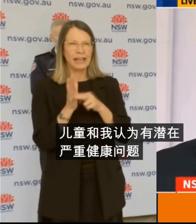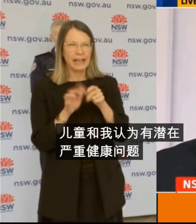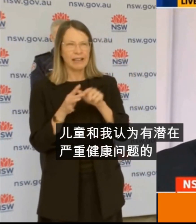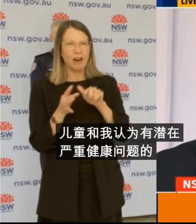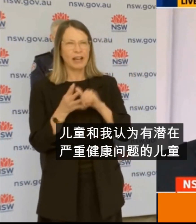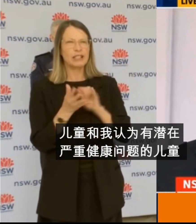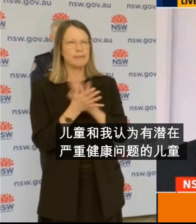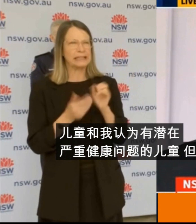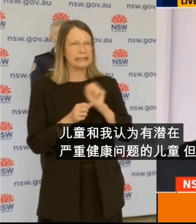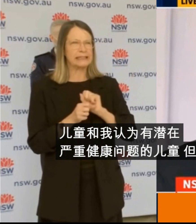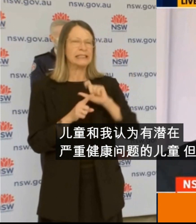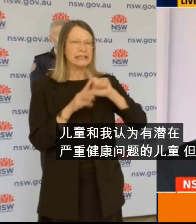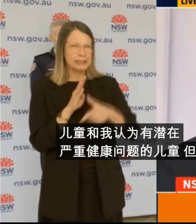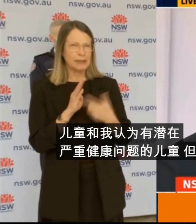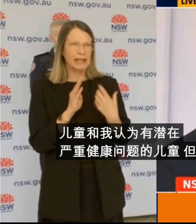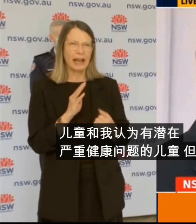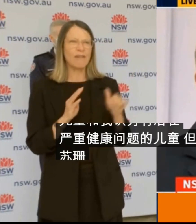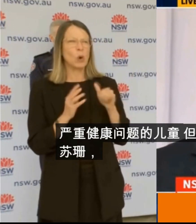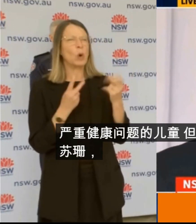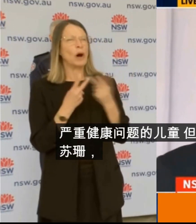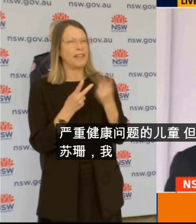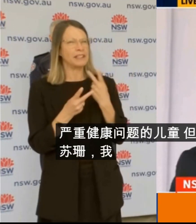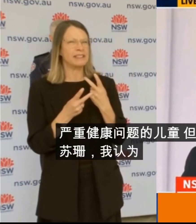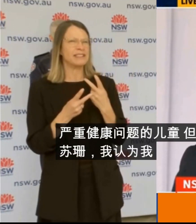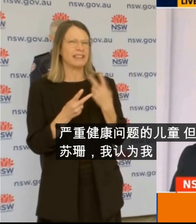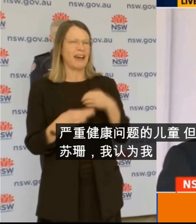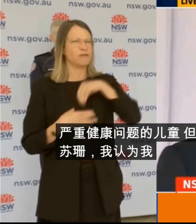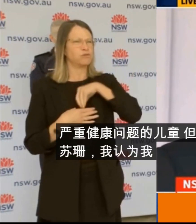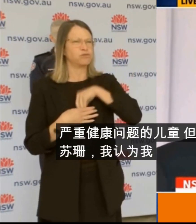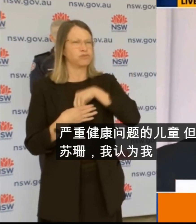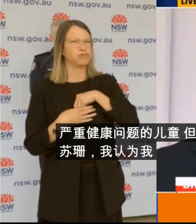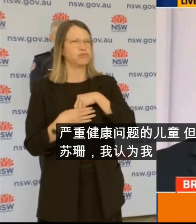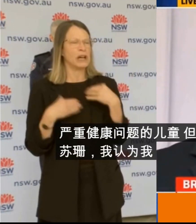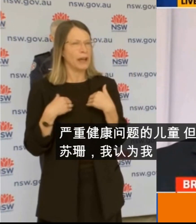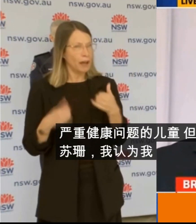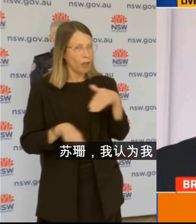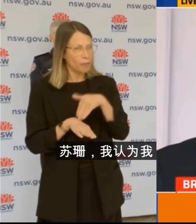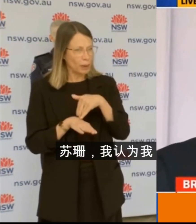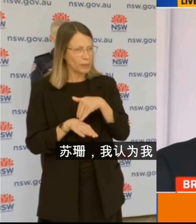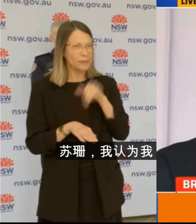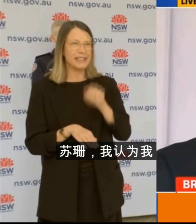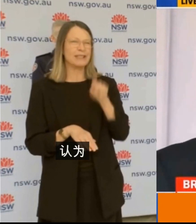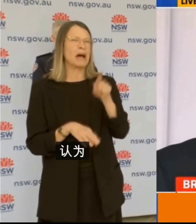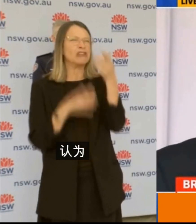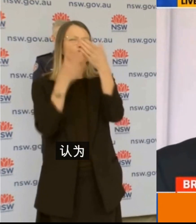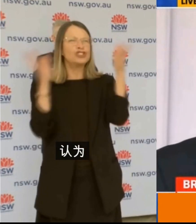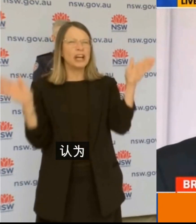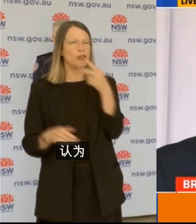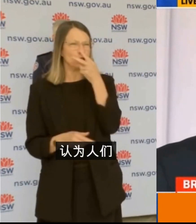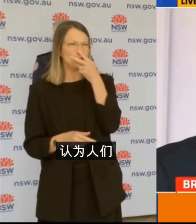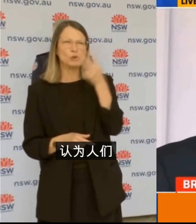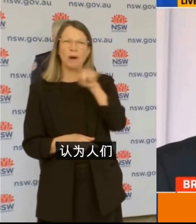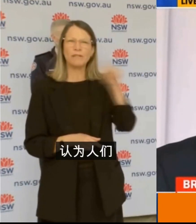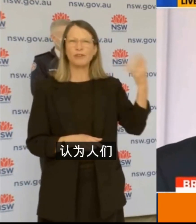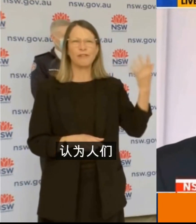severe health issues. But I'll ask Susan, I think, suffice to say, it's not